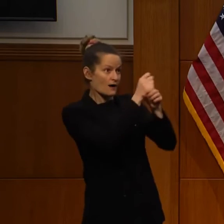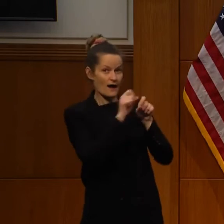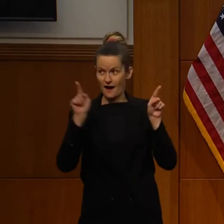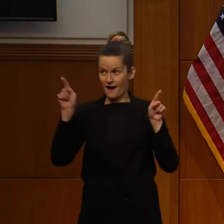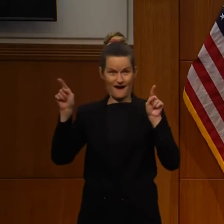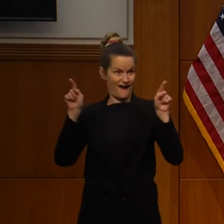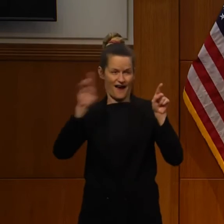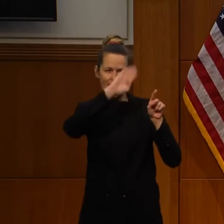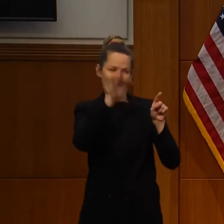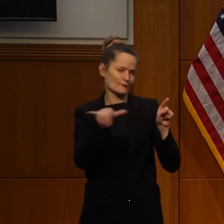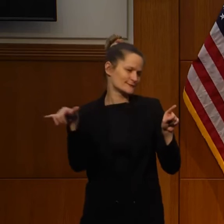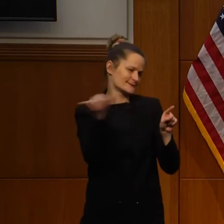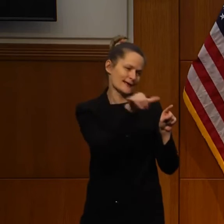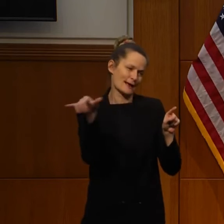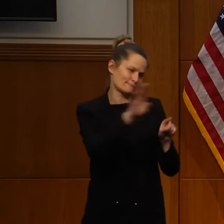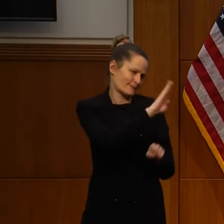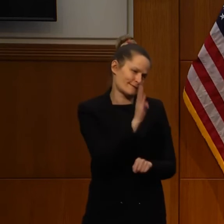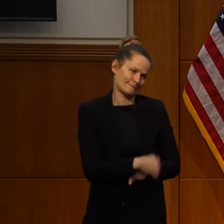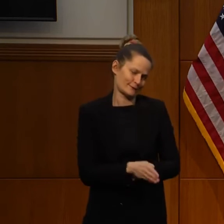Sure.